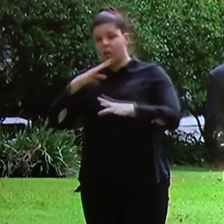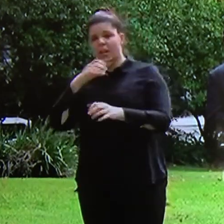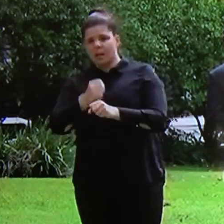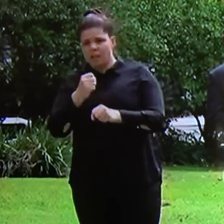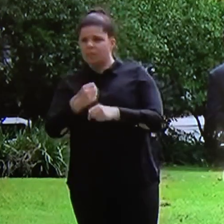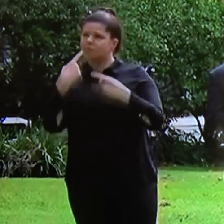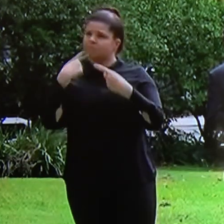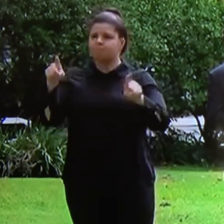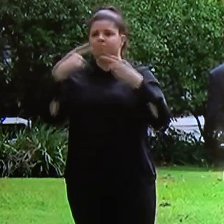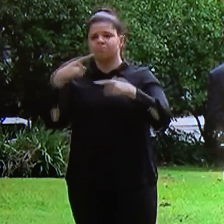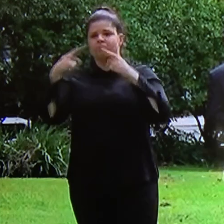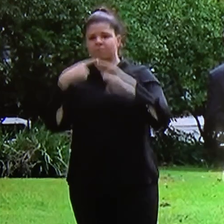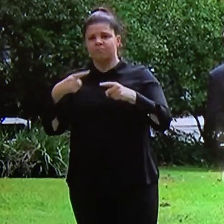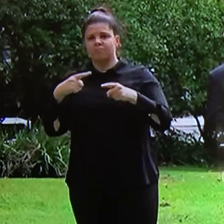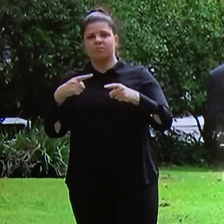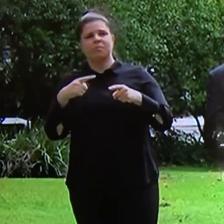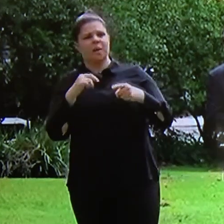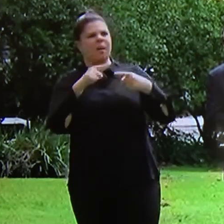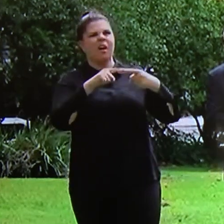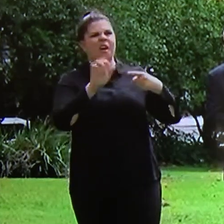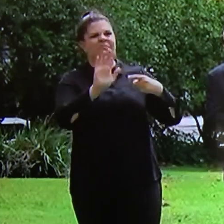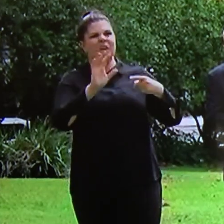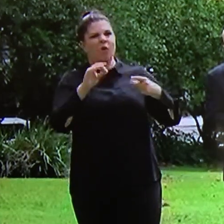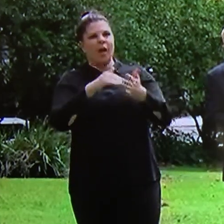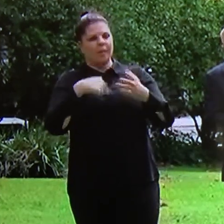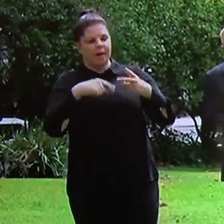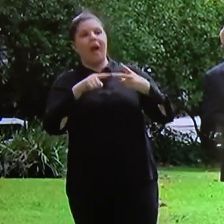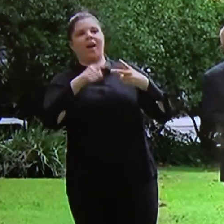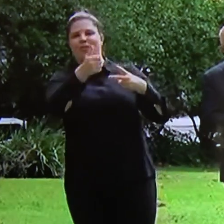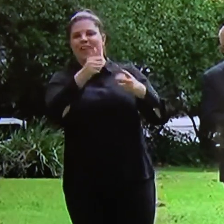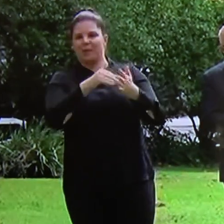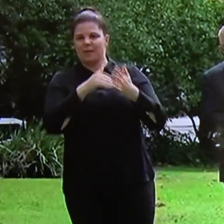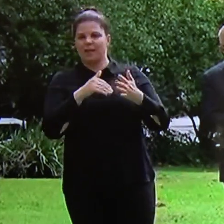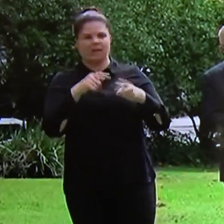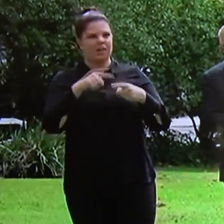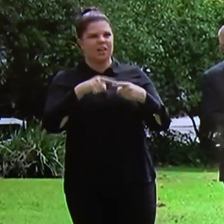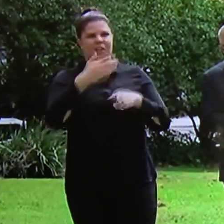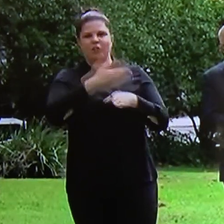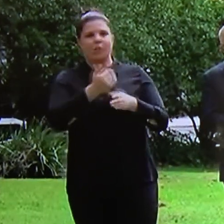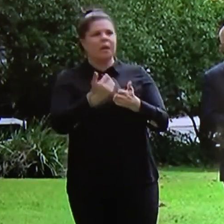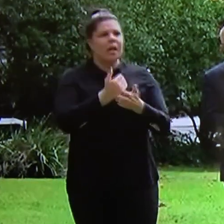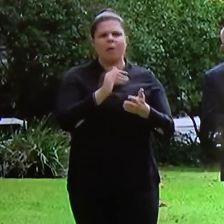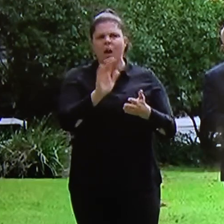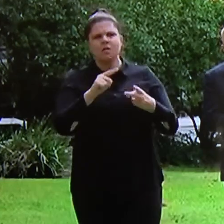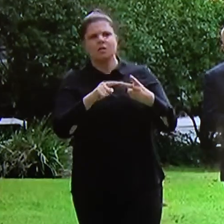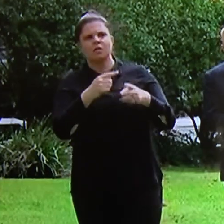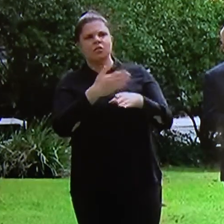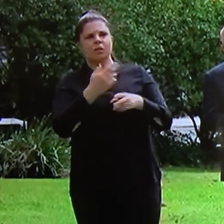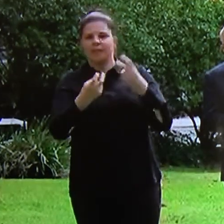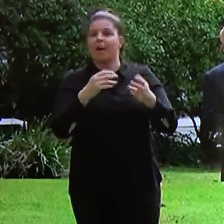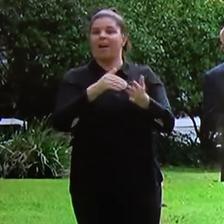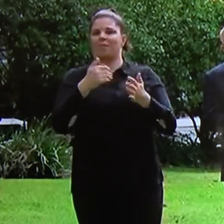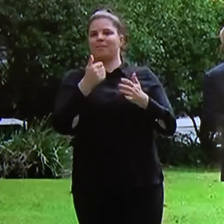for people to get through this time. Whether that's the JobKeeper payment, the Job Seeker payment, which will help many people in the tenancy